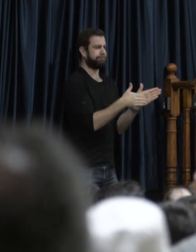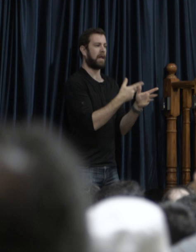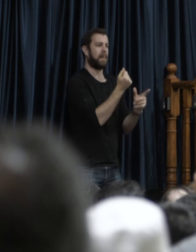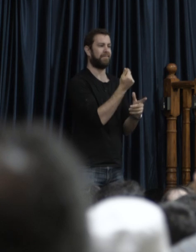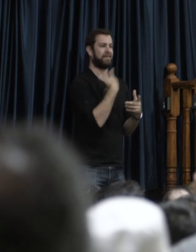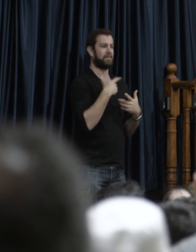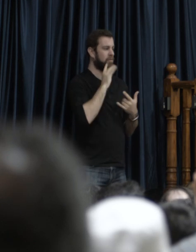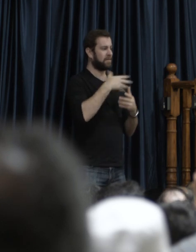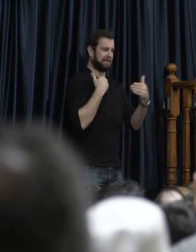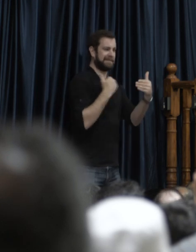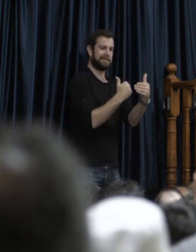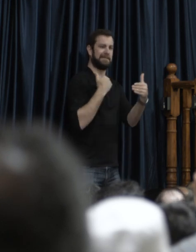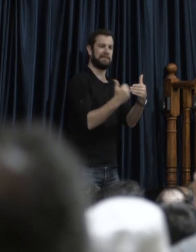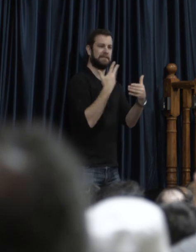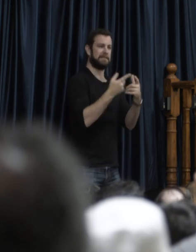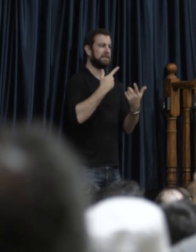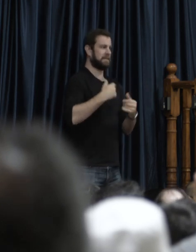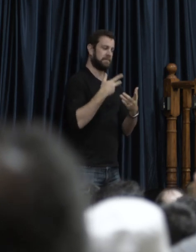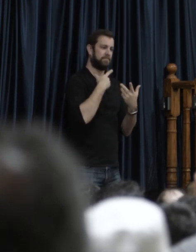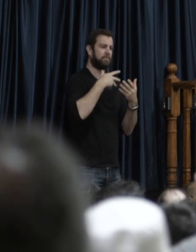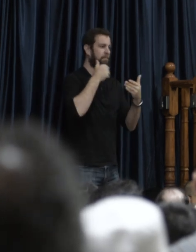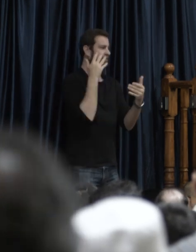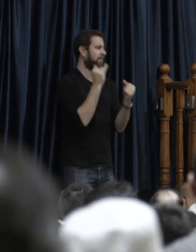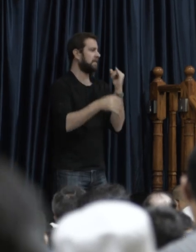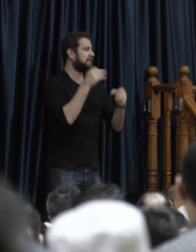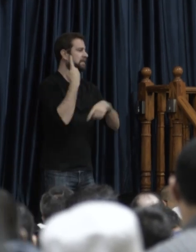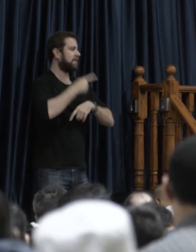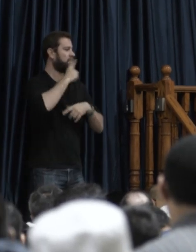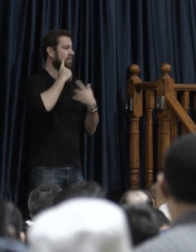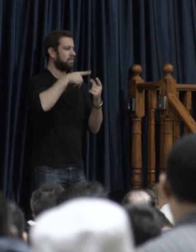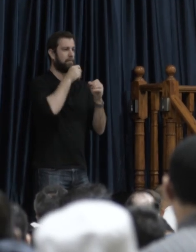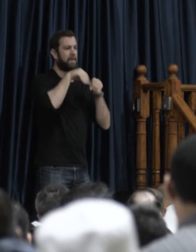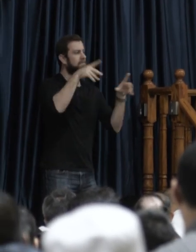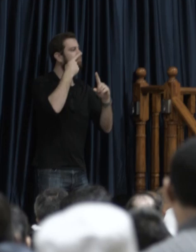draw towards the final days of the sacred, blessed and momentous month of Ramadan.